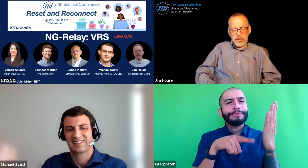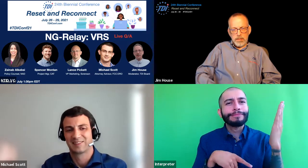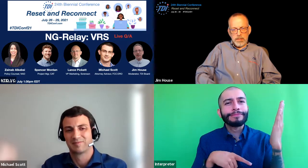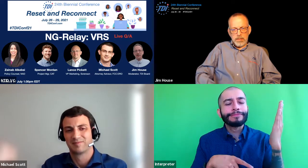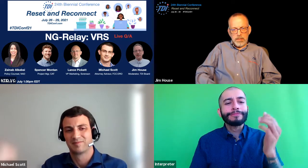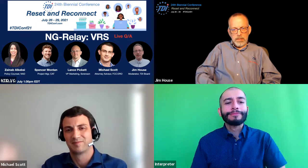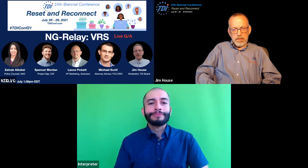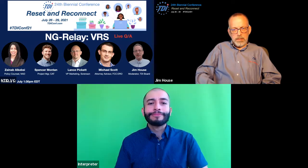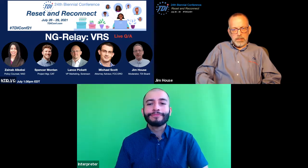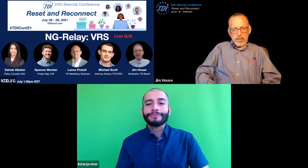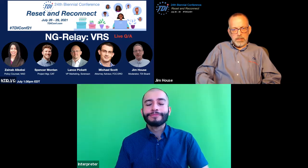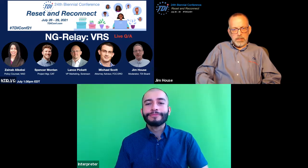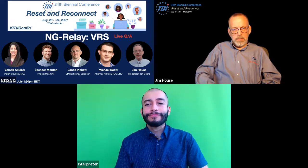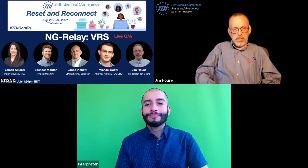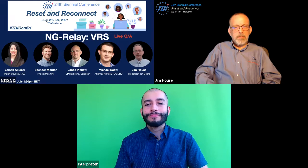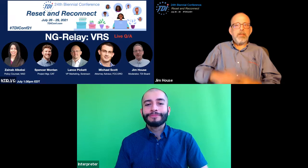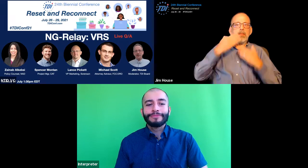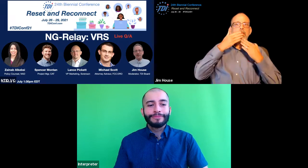Thanks.